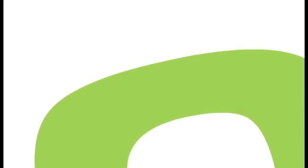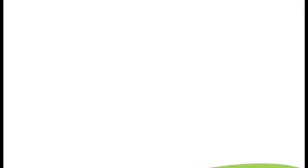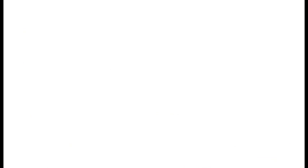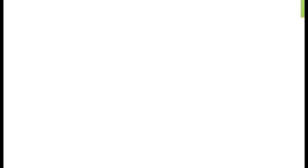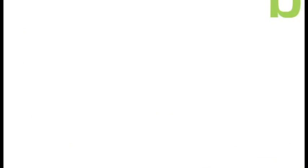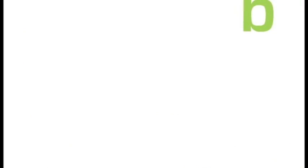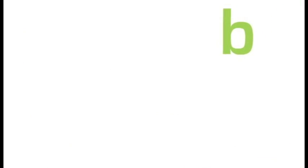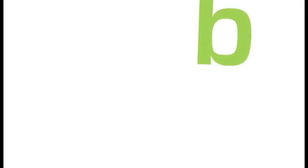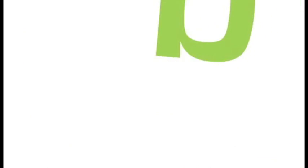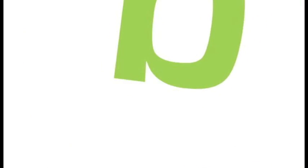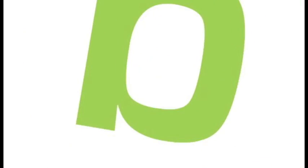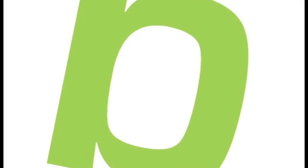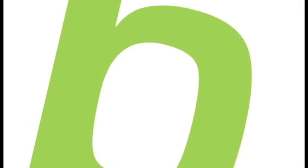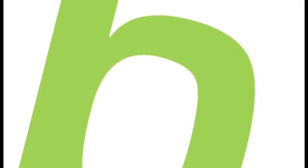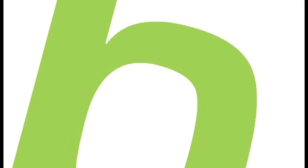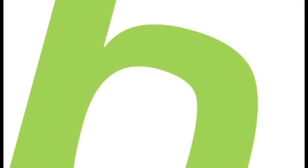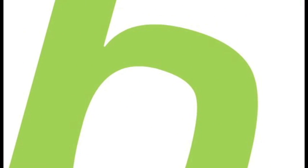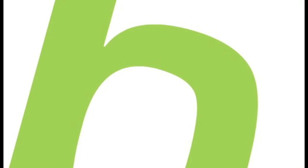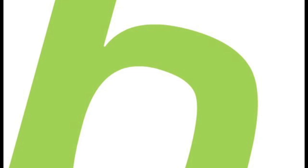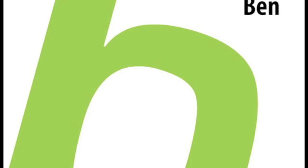Yeah, get up.